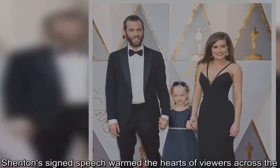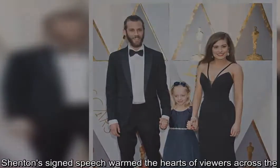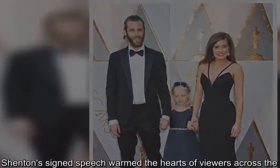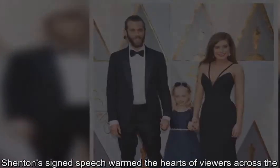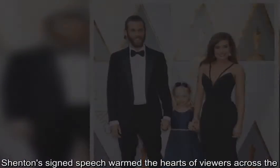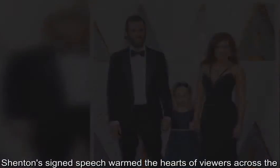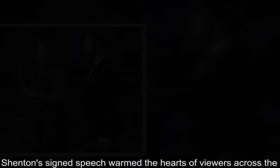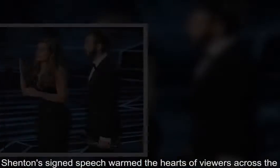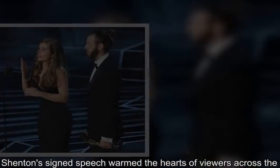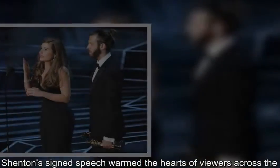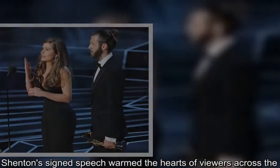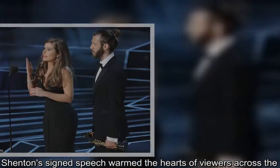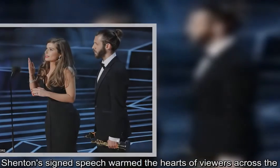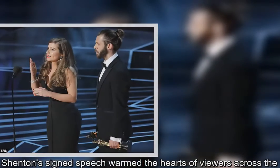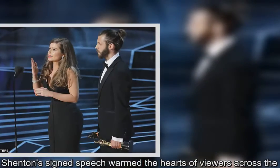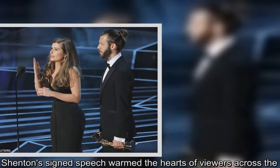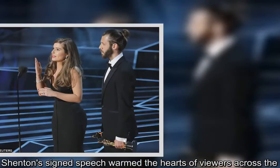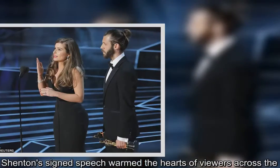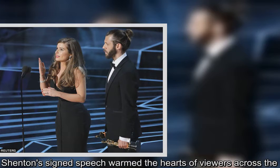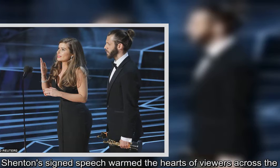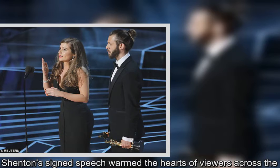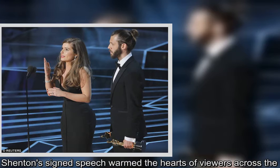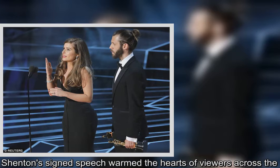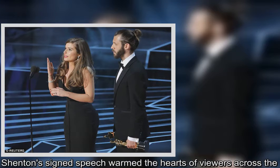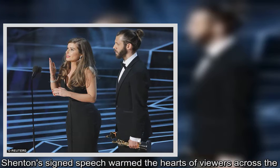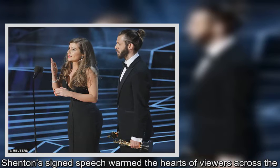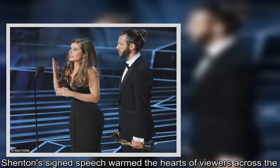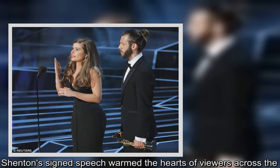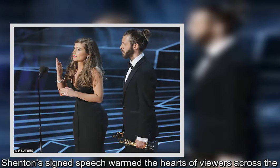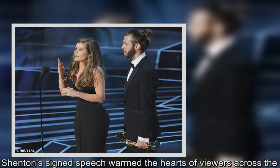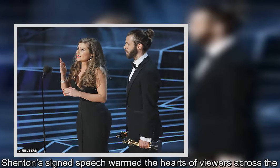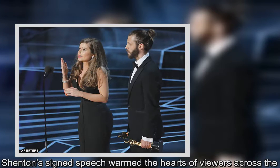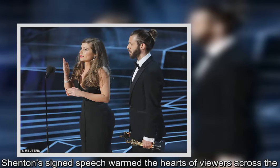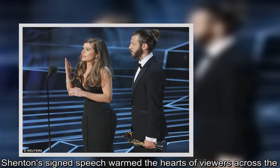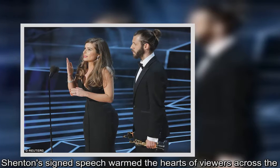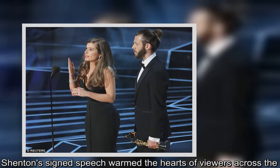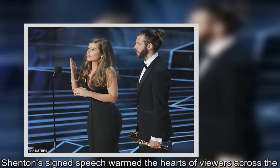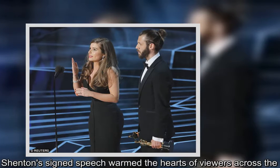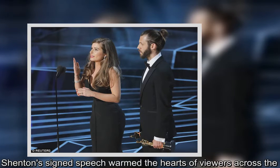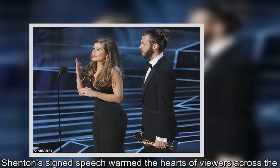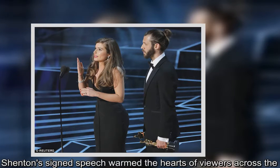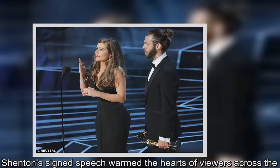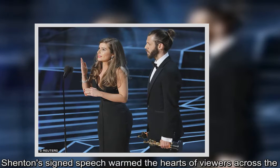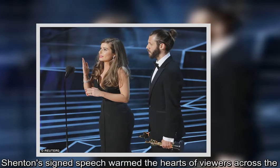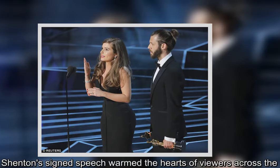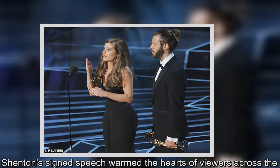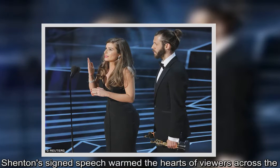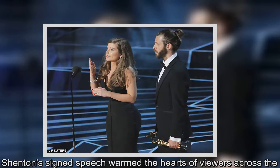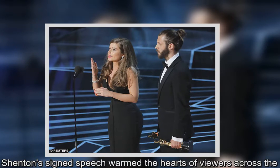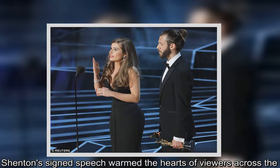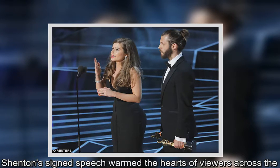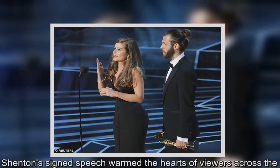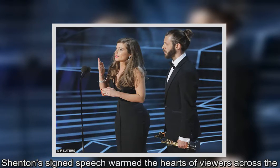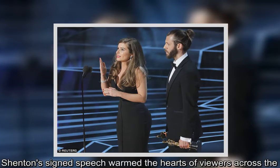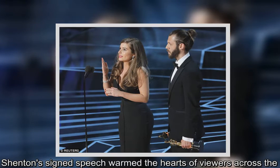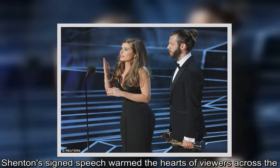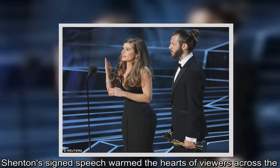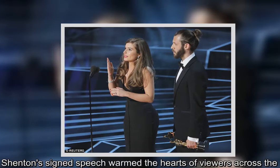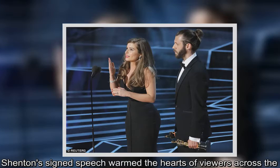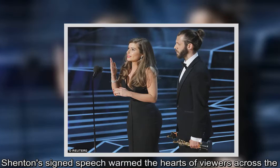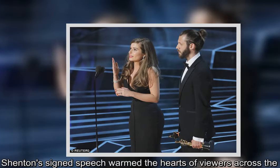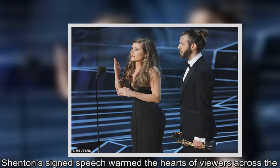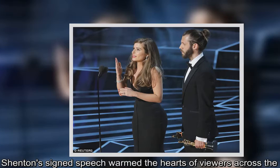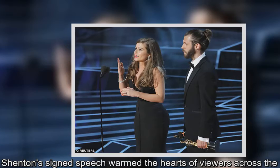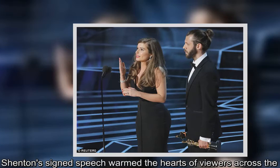Shunton's signed speech warmed the hearts of viewers across the world and led to much praise for her inclusive message on social